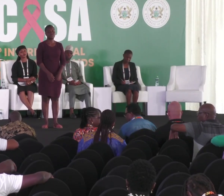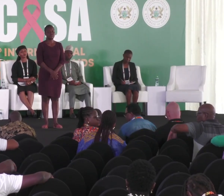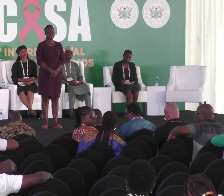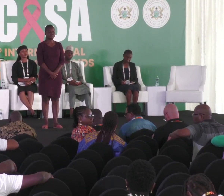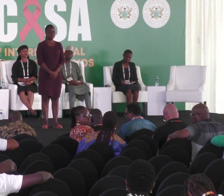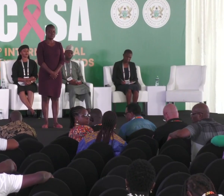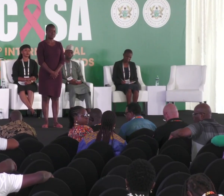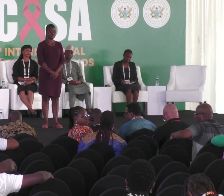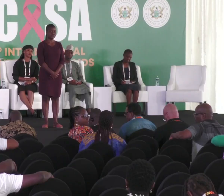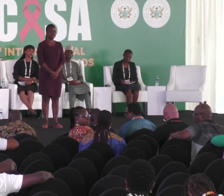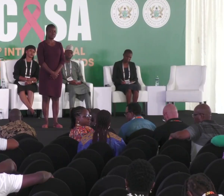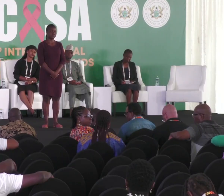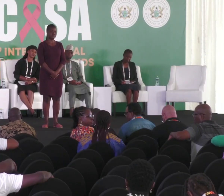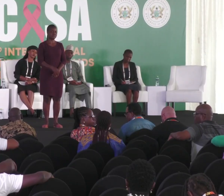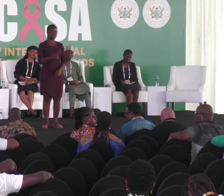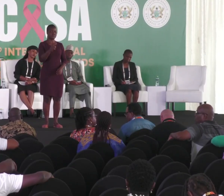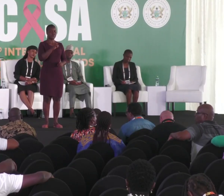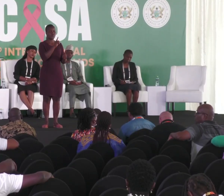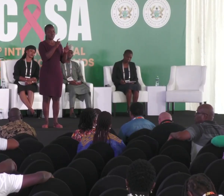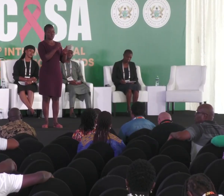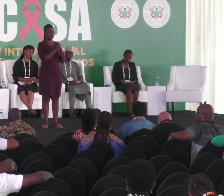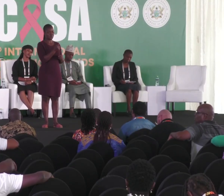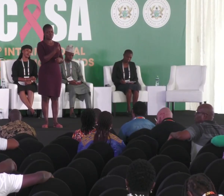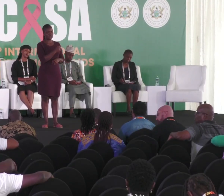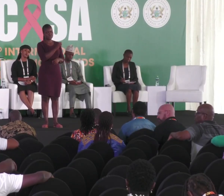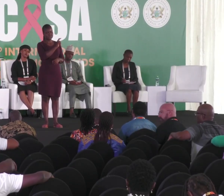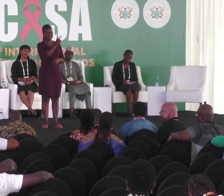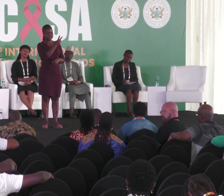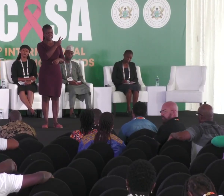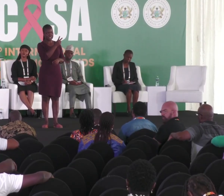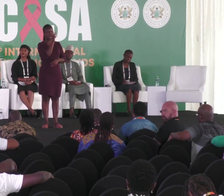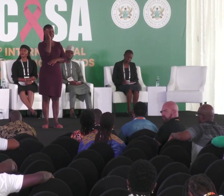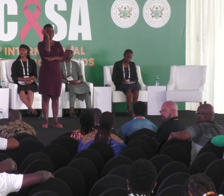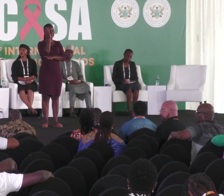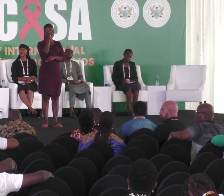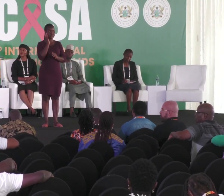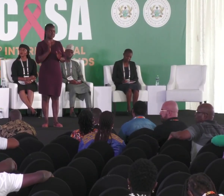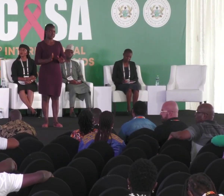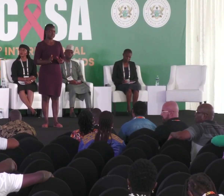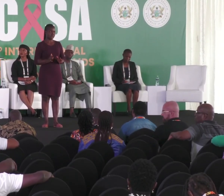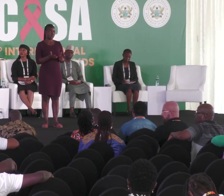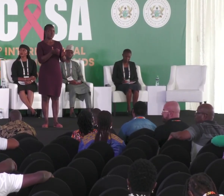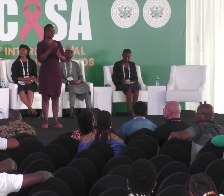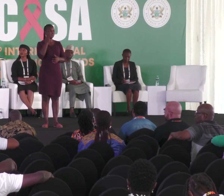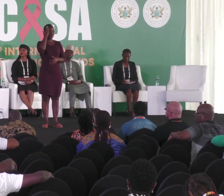Hi. So my question goes to the second presenter. I wanted to know if